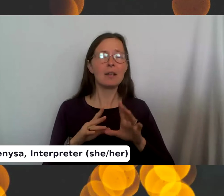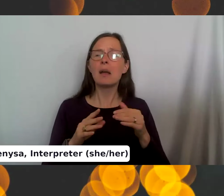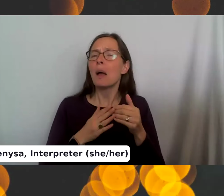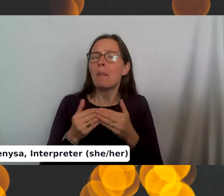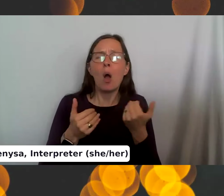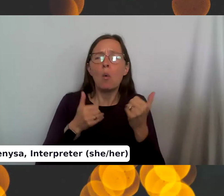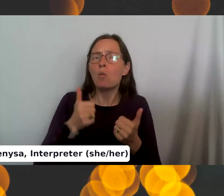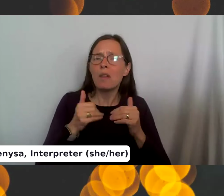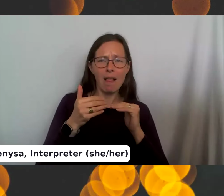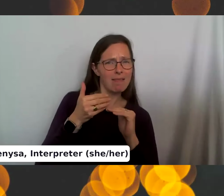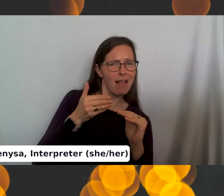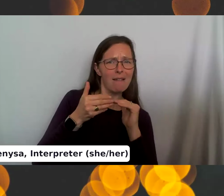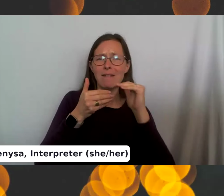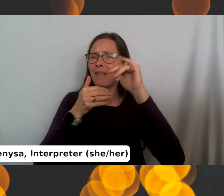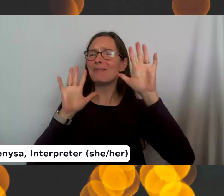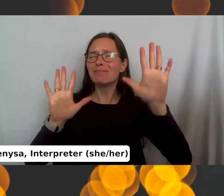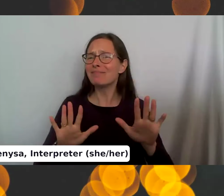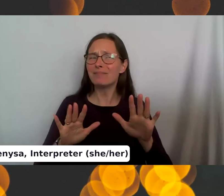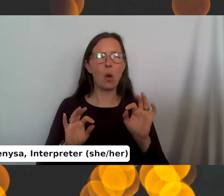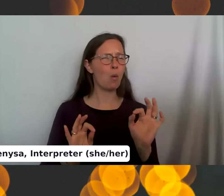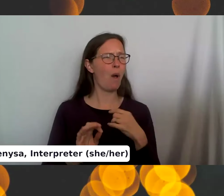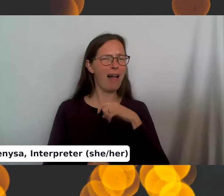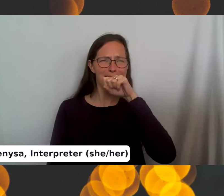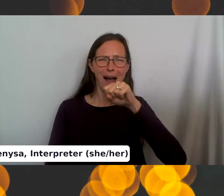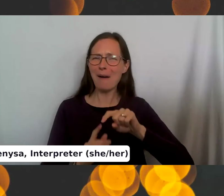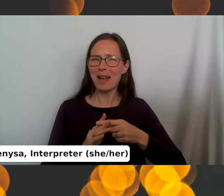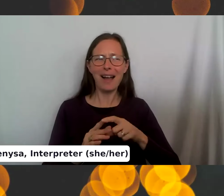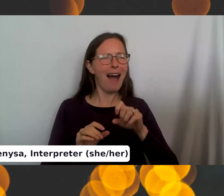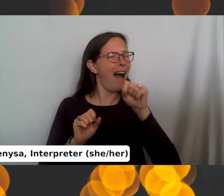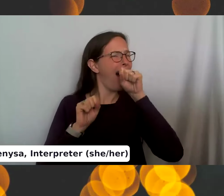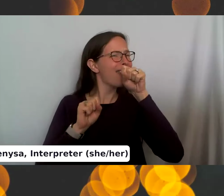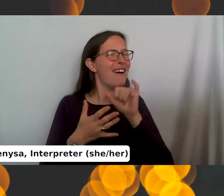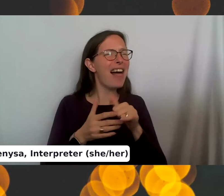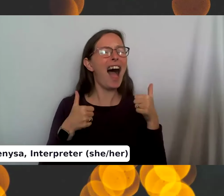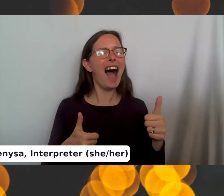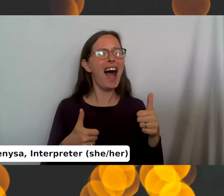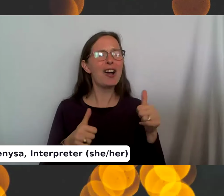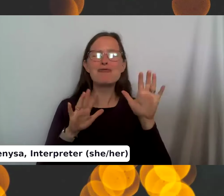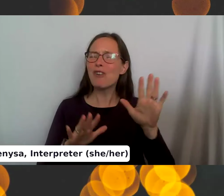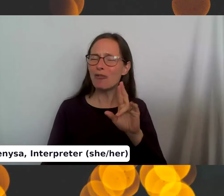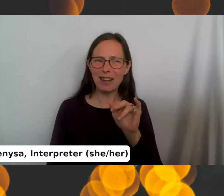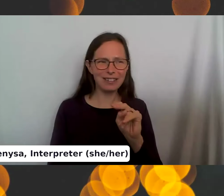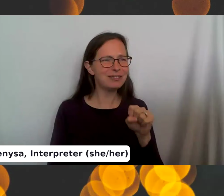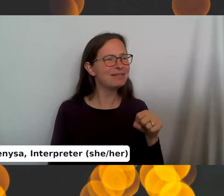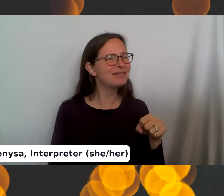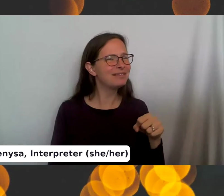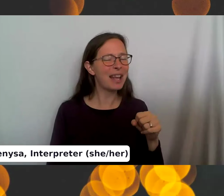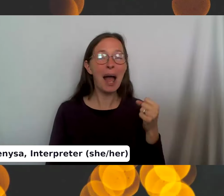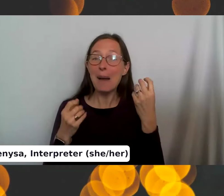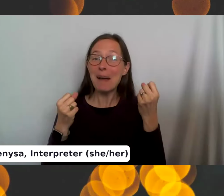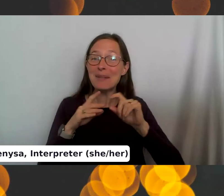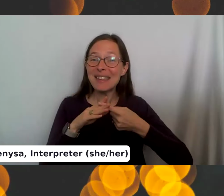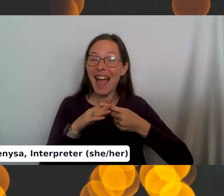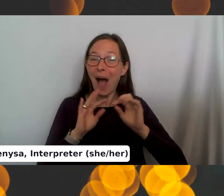is fabulous. Yay, I love beginner. I love it. Awesome, Ryan. Yay, so many